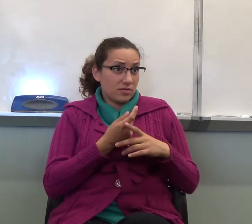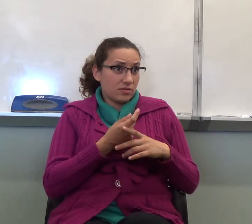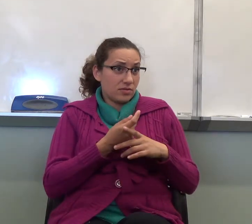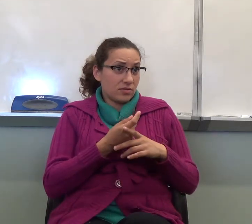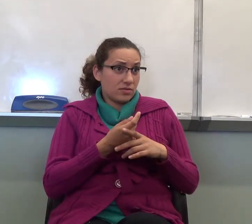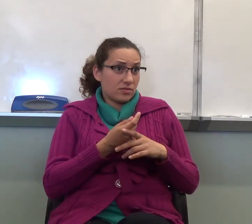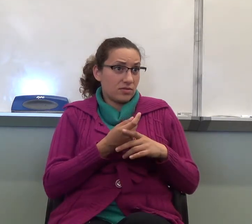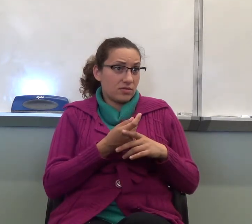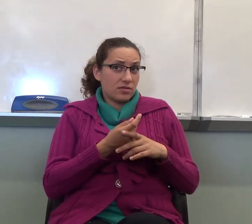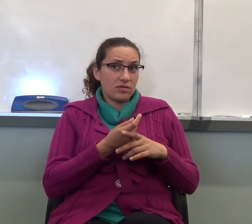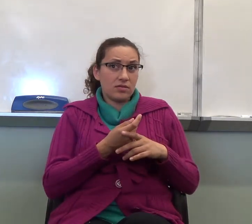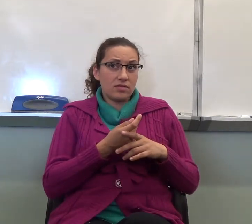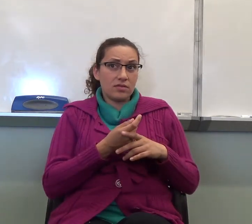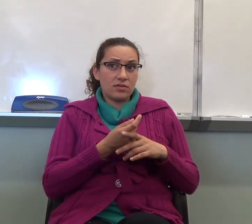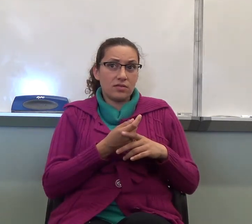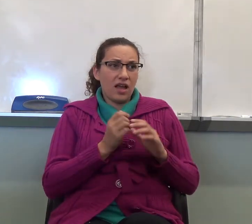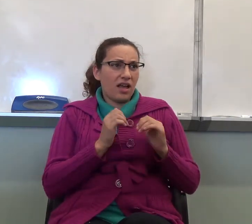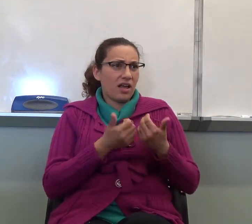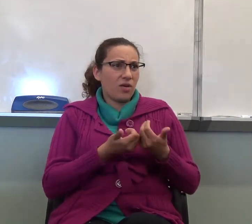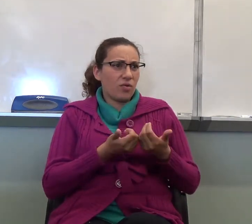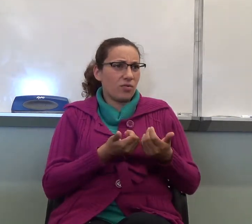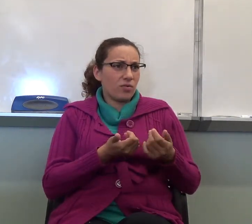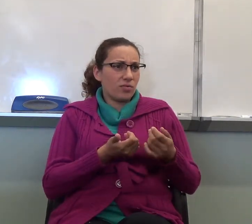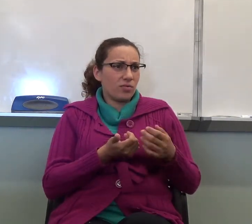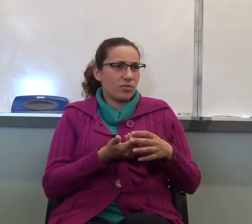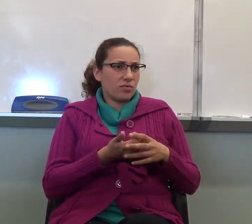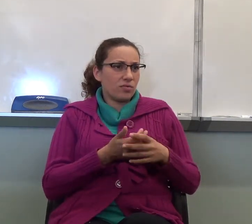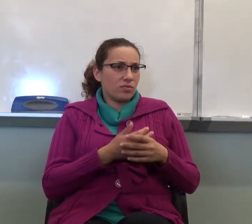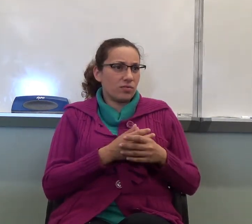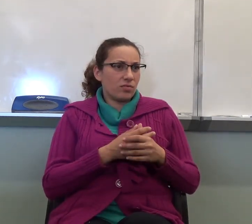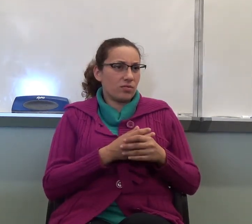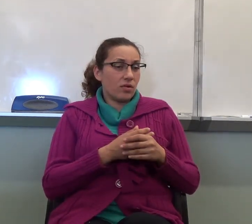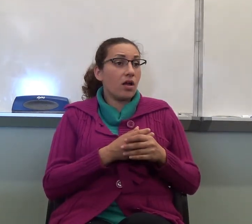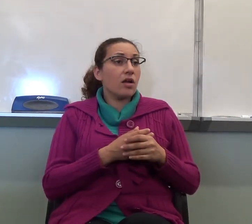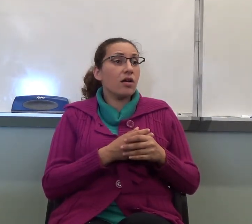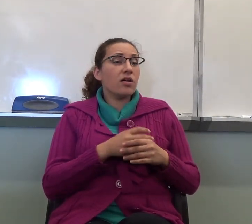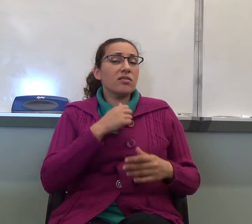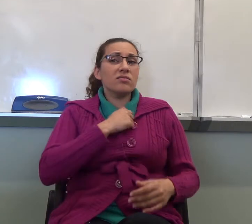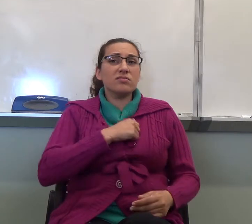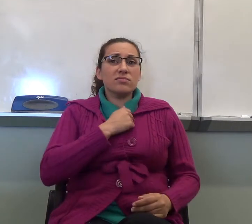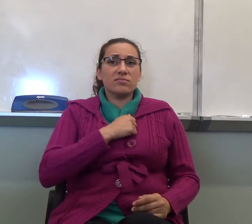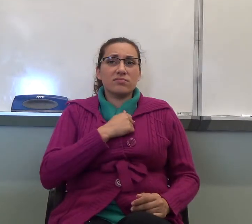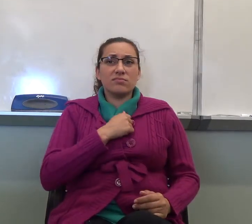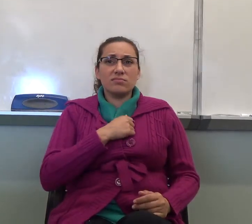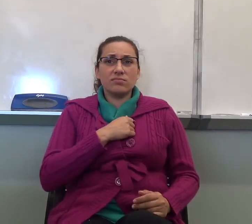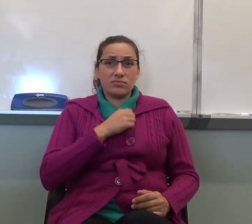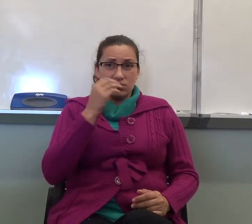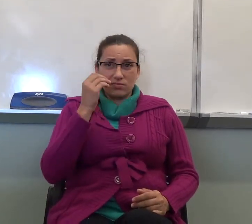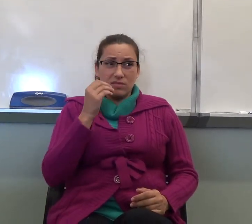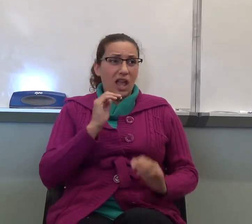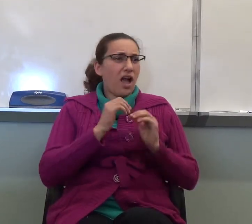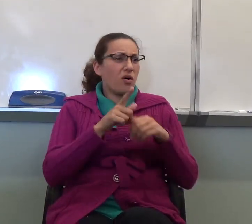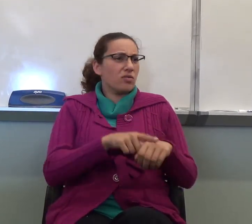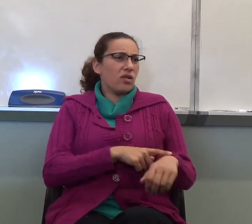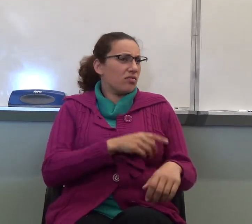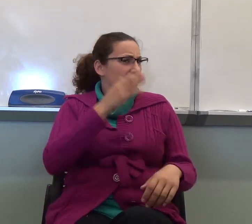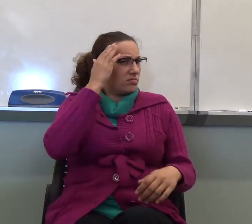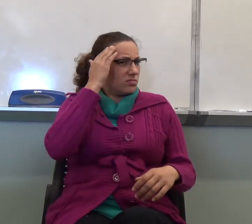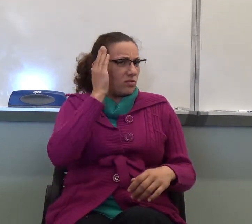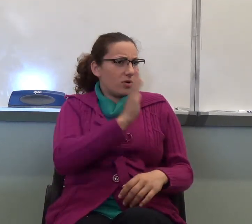irrational. And this is an infinite line. Therefore, you have an infinite number of counting numbers. You have an